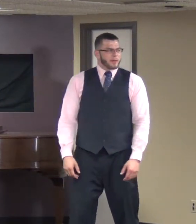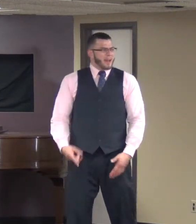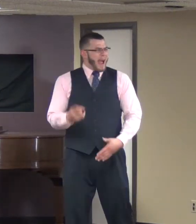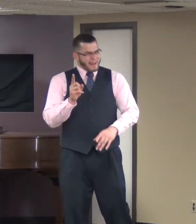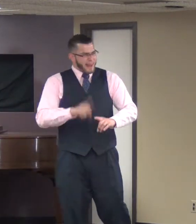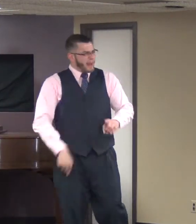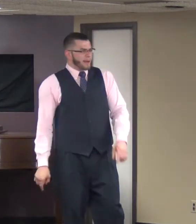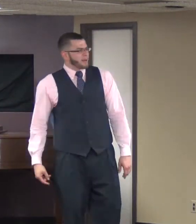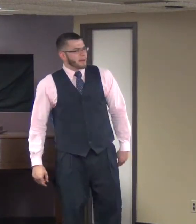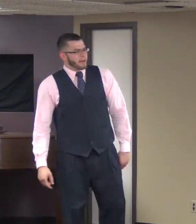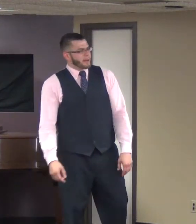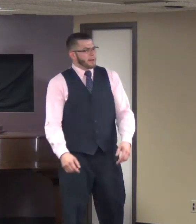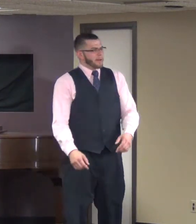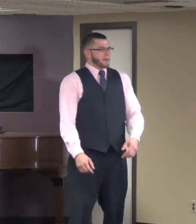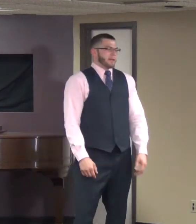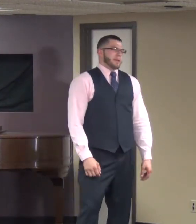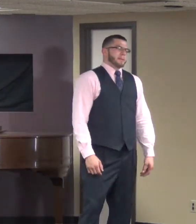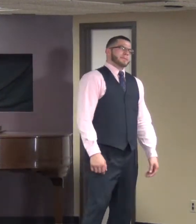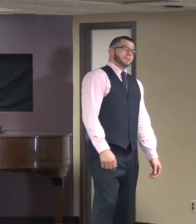I can't.